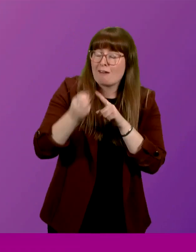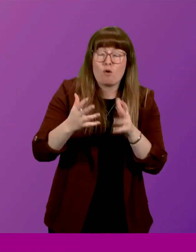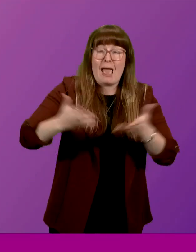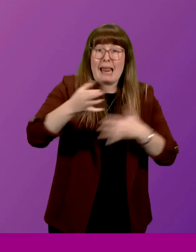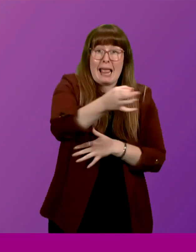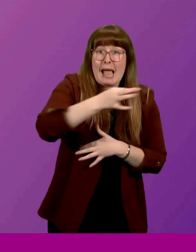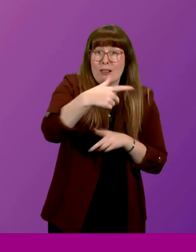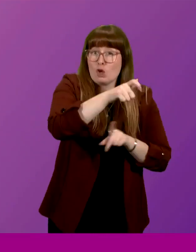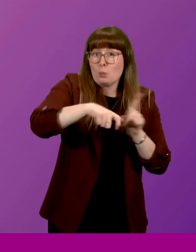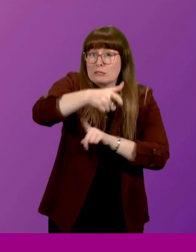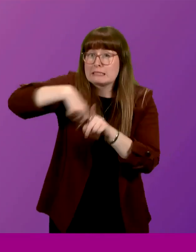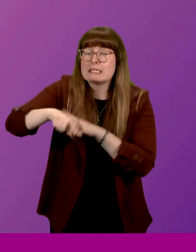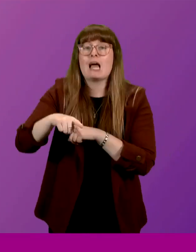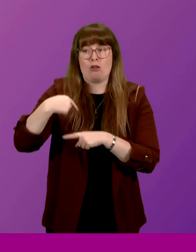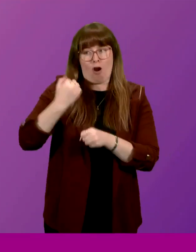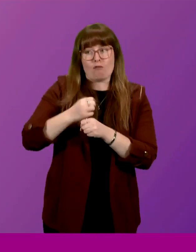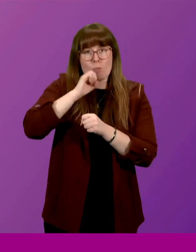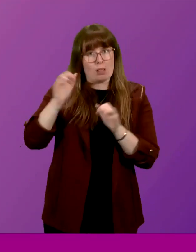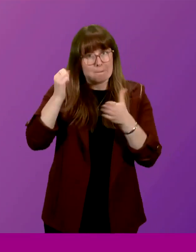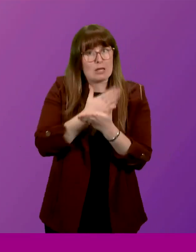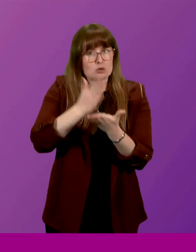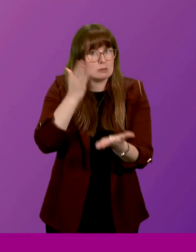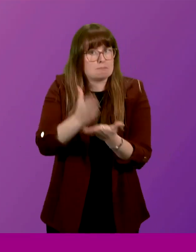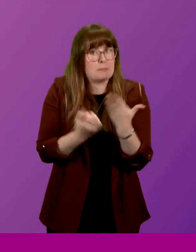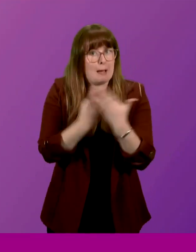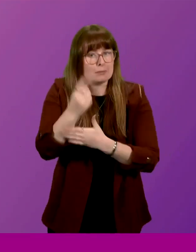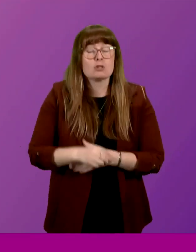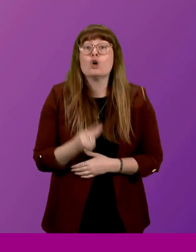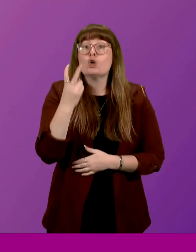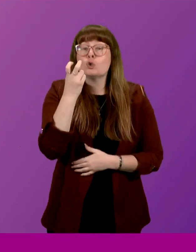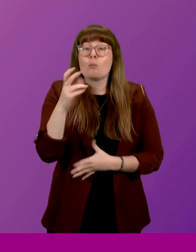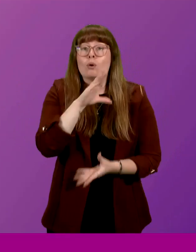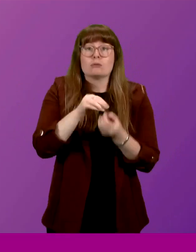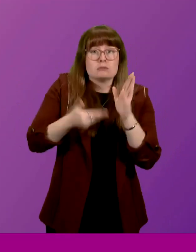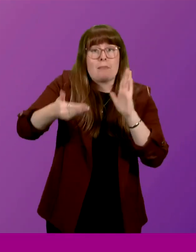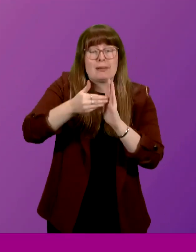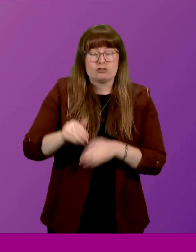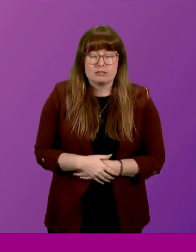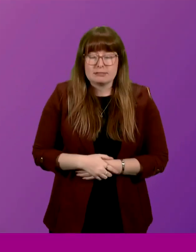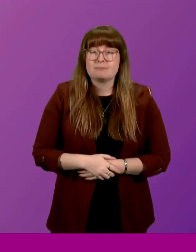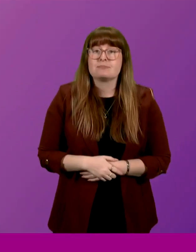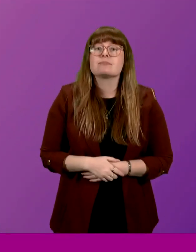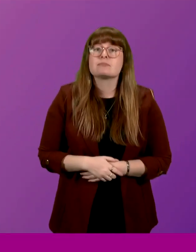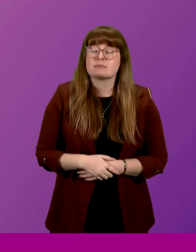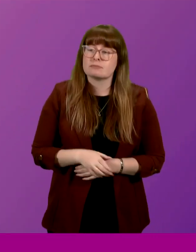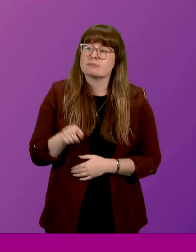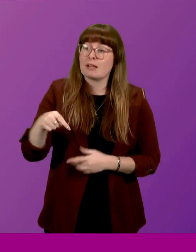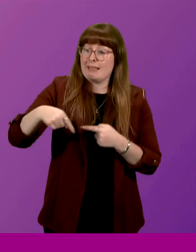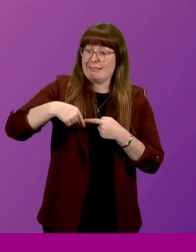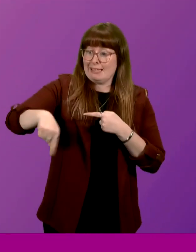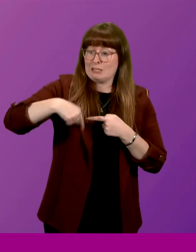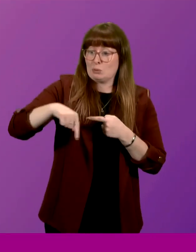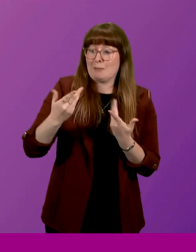actively working to ensure that's the case. Take 2 further brief supplementaries. Kenneth Gibson. Thank you, Presiding Officer. This week saw